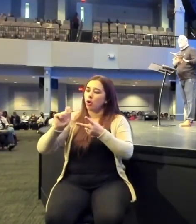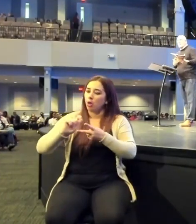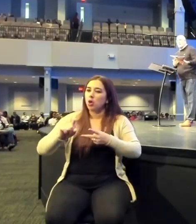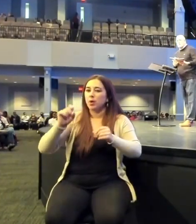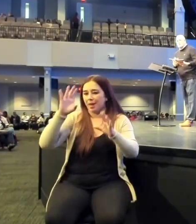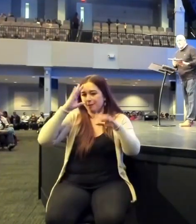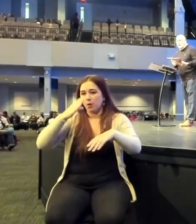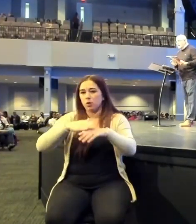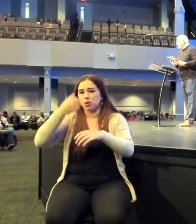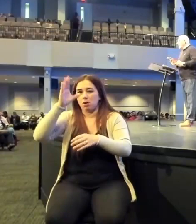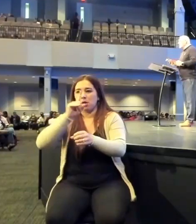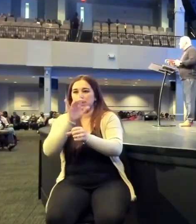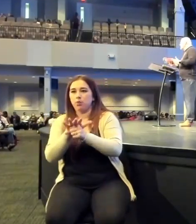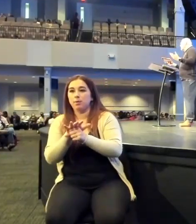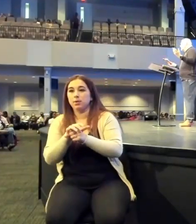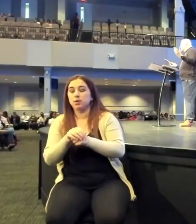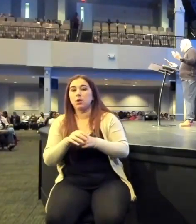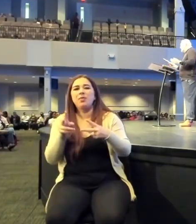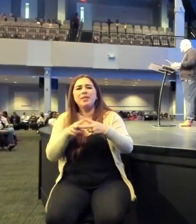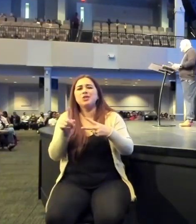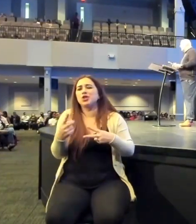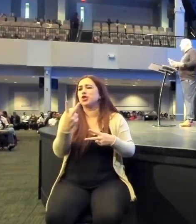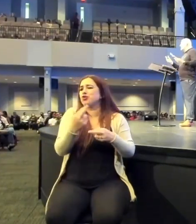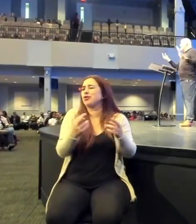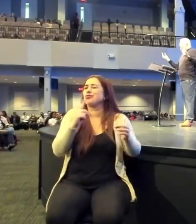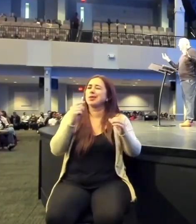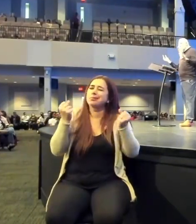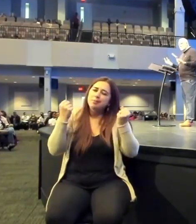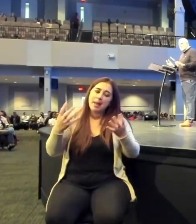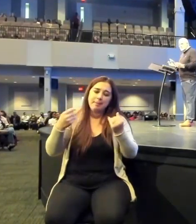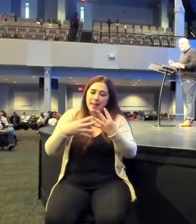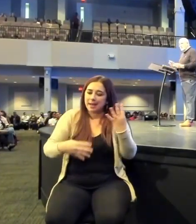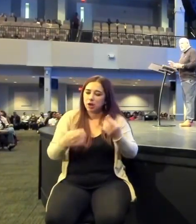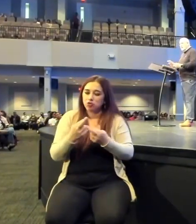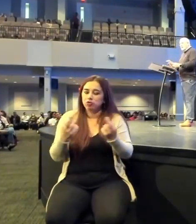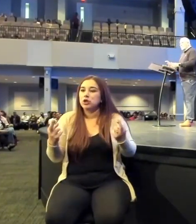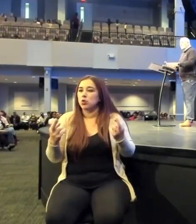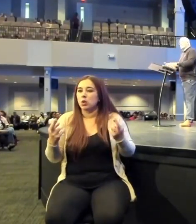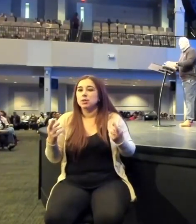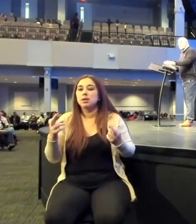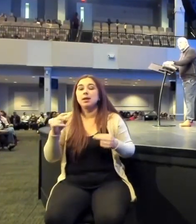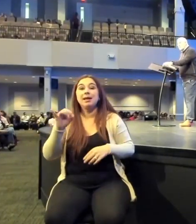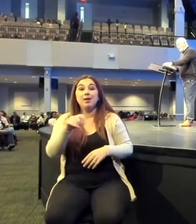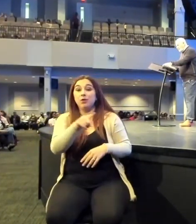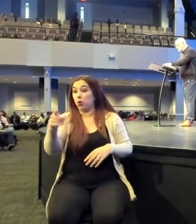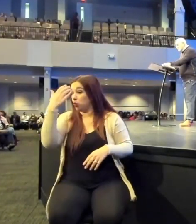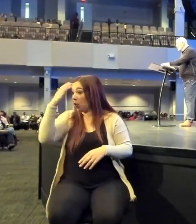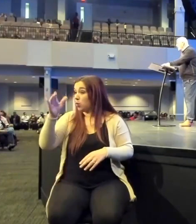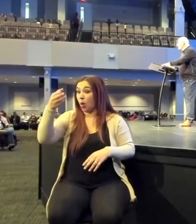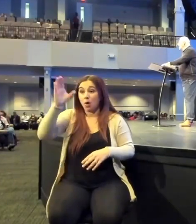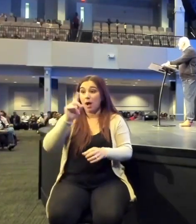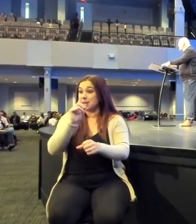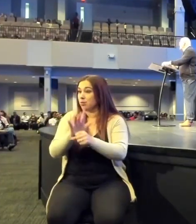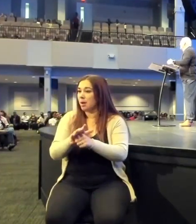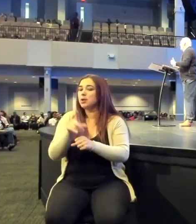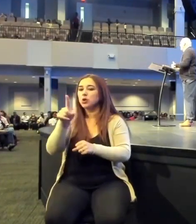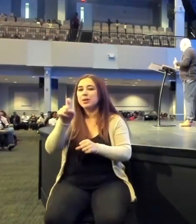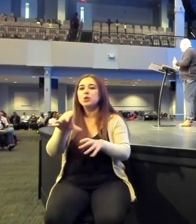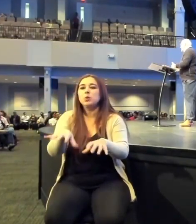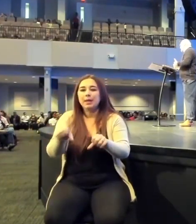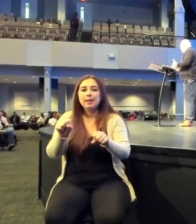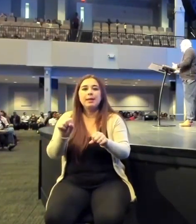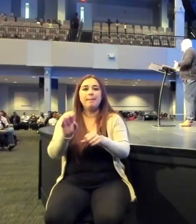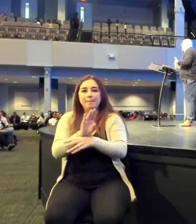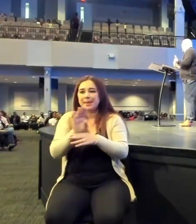focusing in on the promises of God. These are just two resources. There are lots of great resources out there. But if you don't know the promises of God, get busy